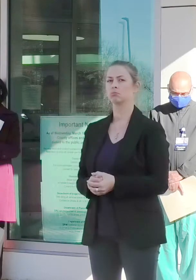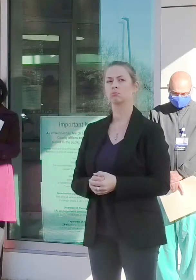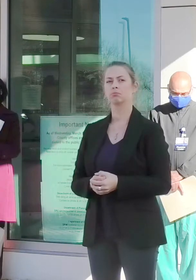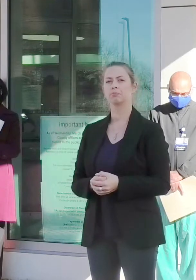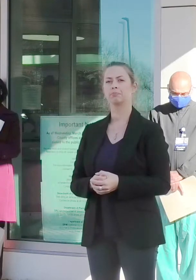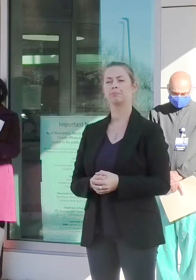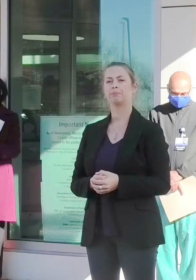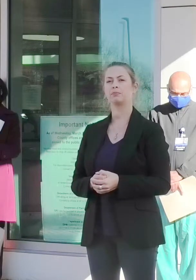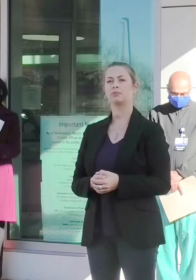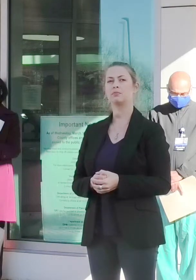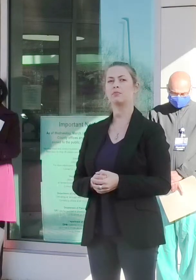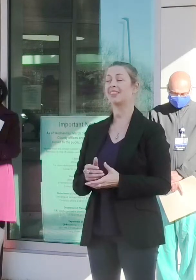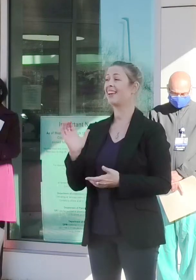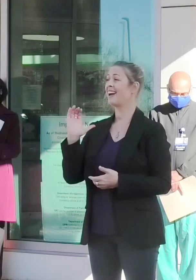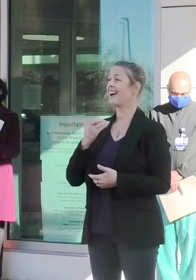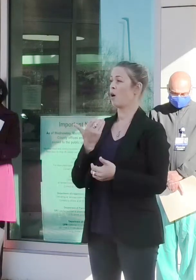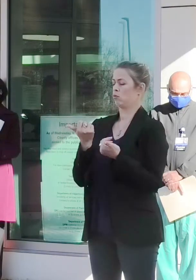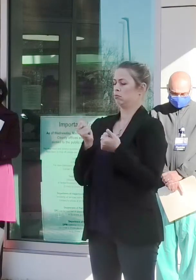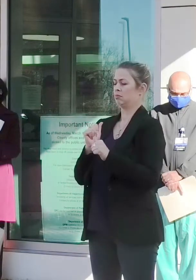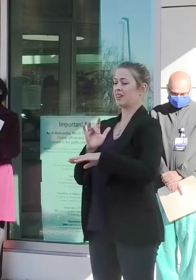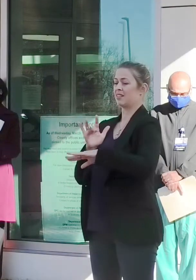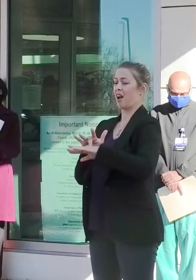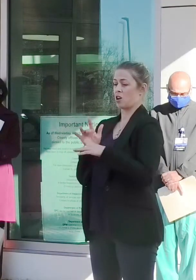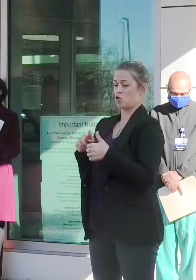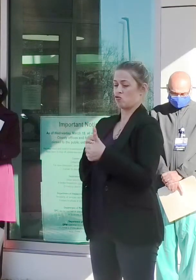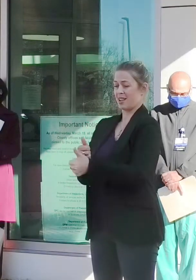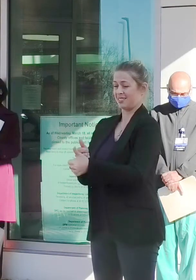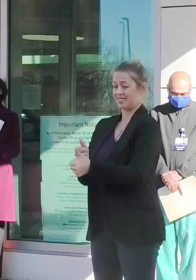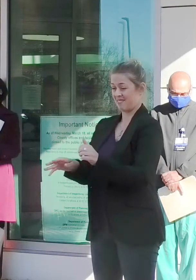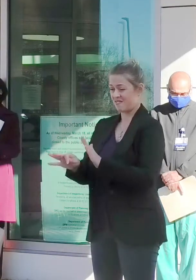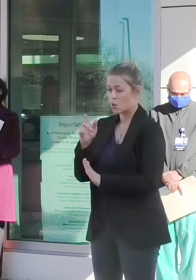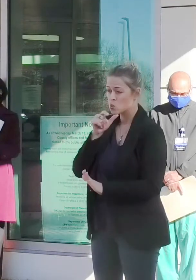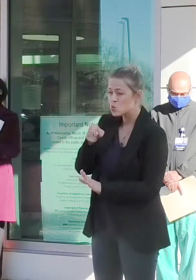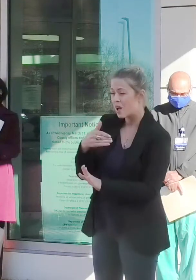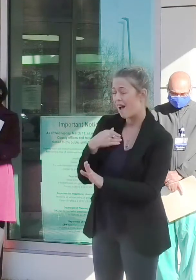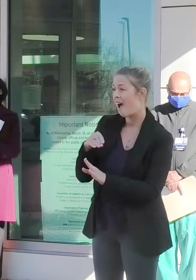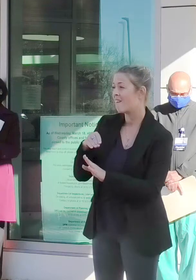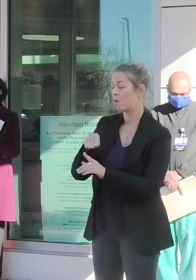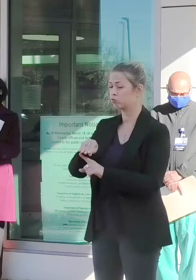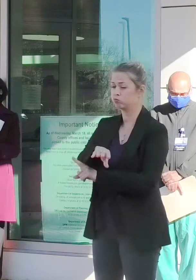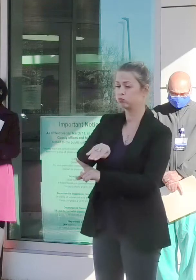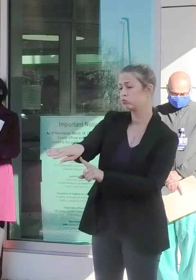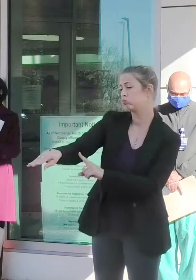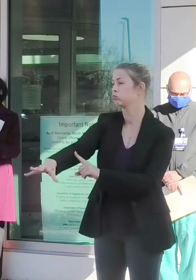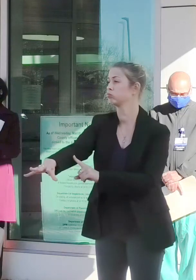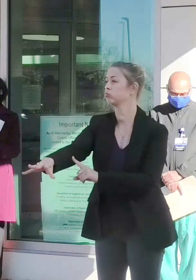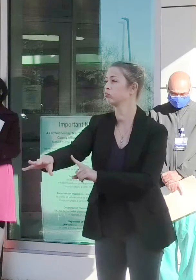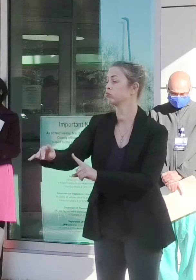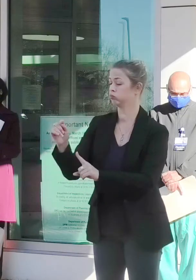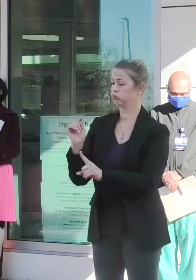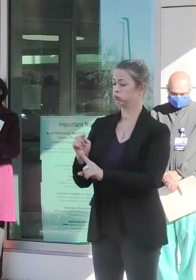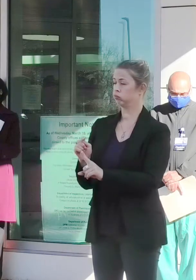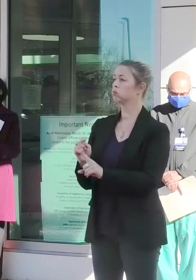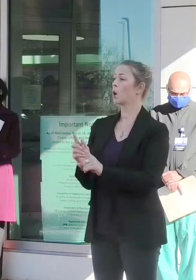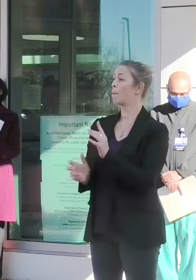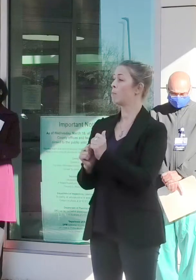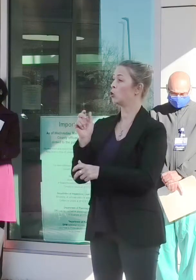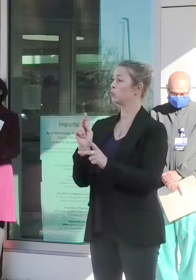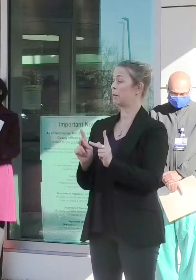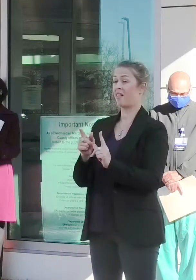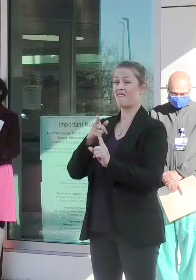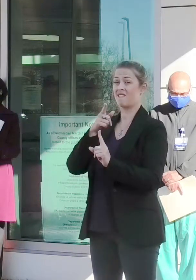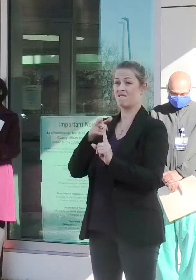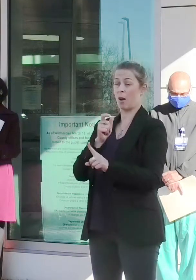Our contact tracing efforts show that a majority of transmission of the COVID-19 virus has been from